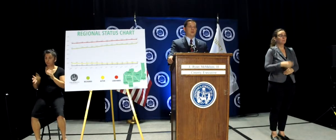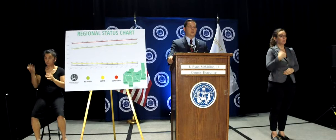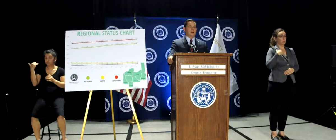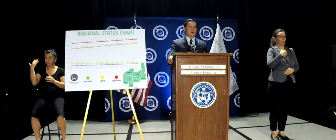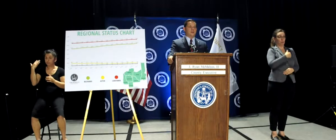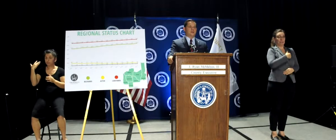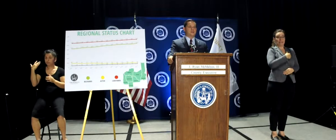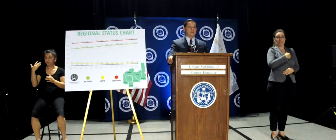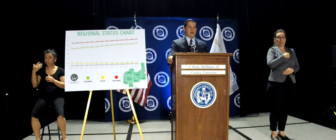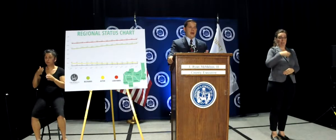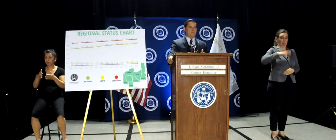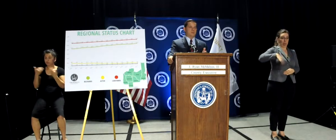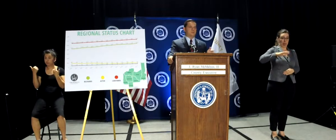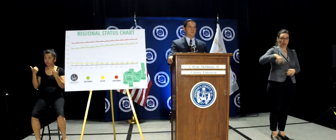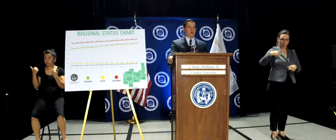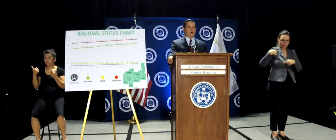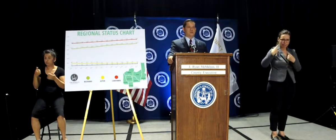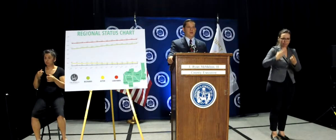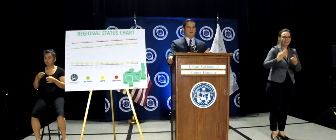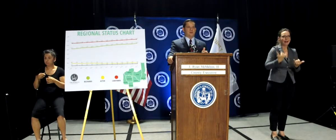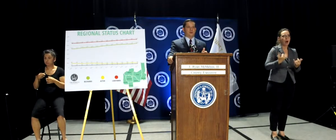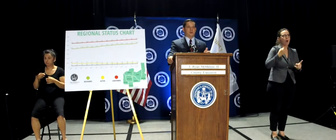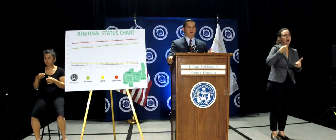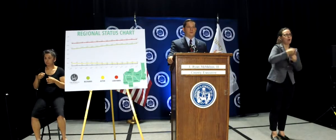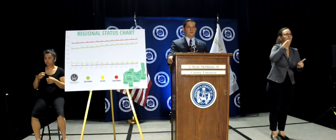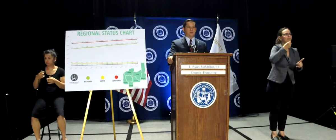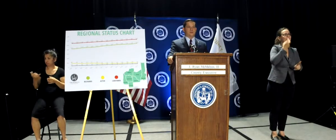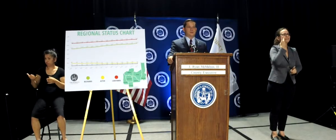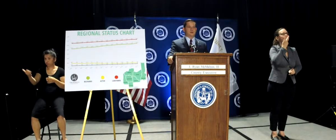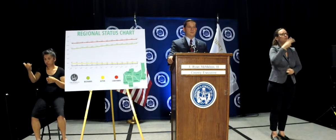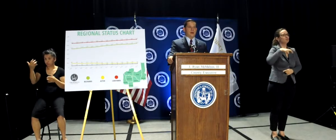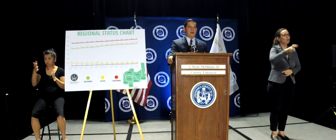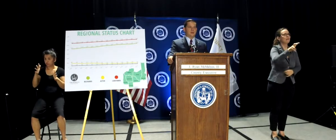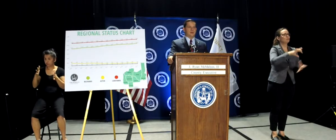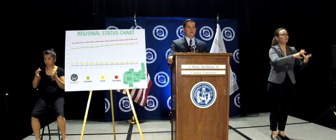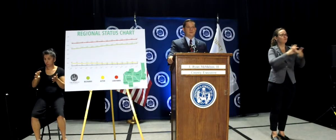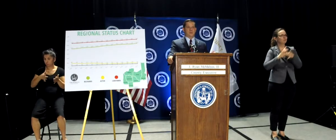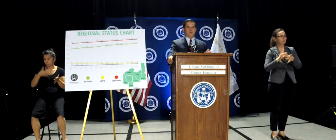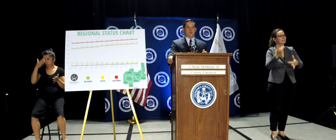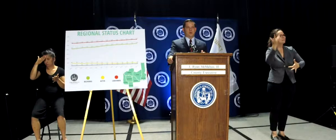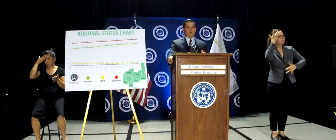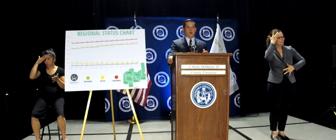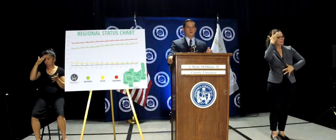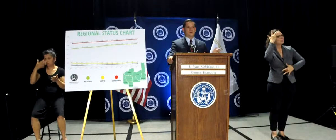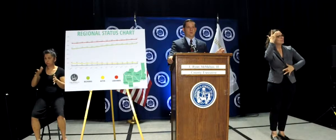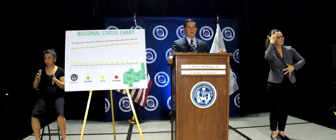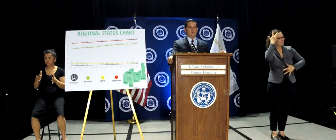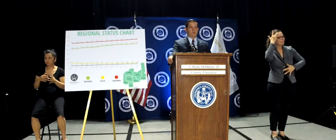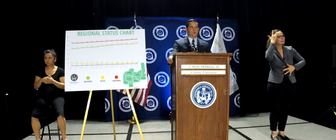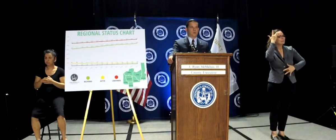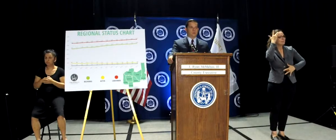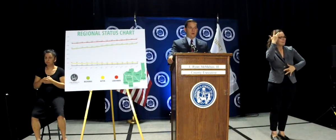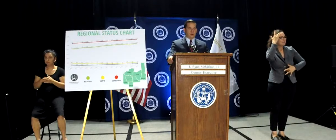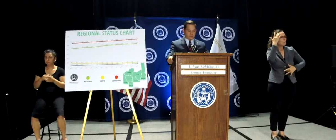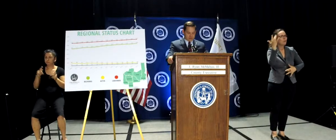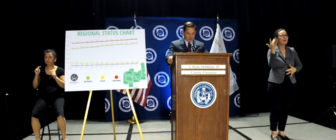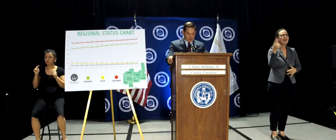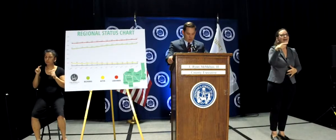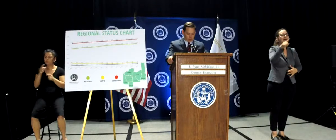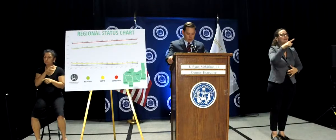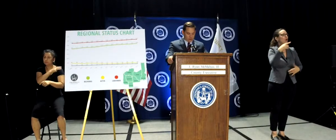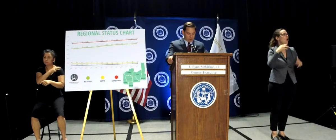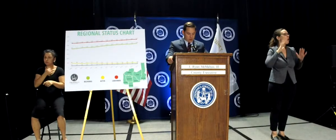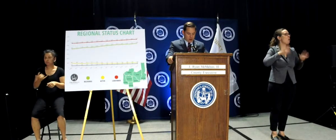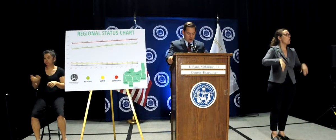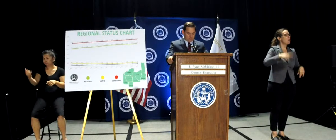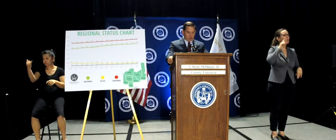restart. This is going to happen. People are going to travel. They're going to go to different places and come back, some within New York, some outside of New